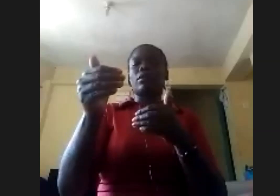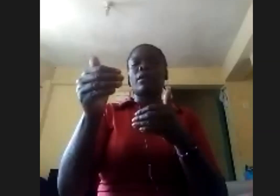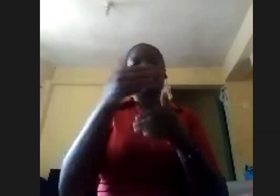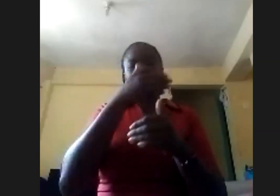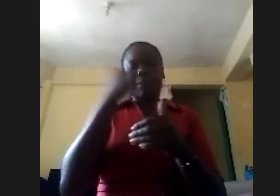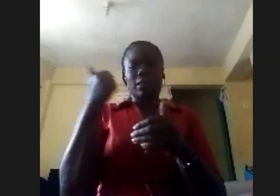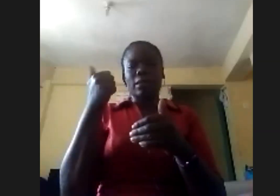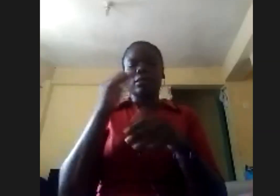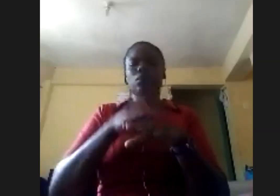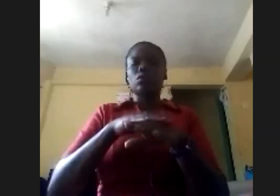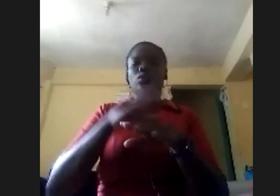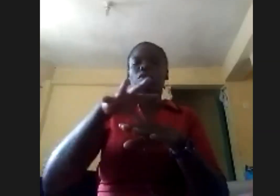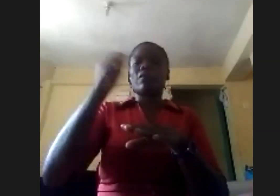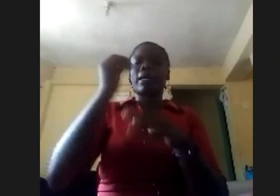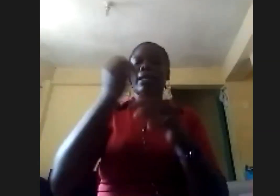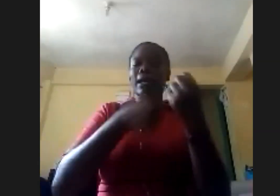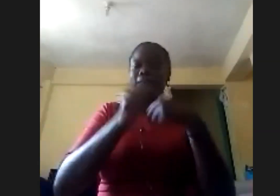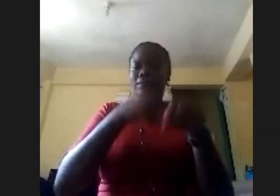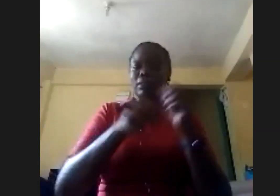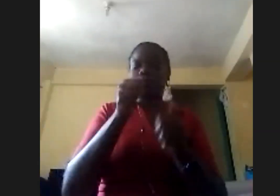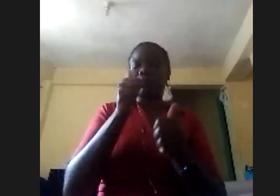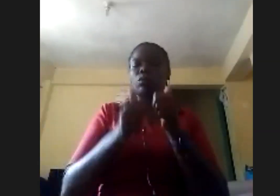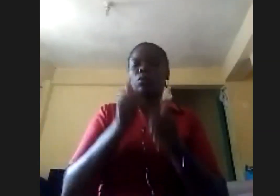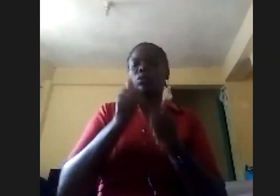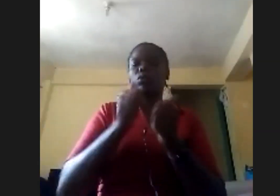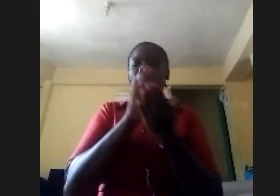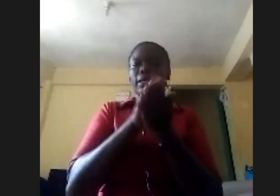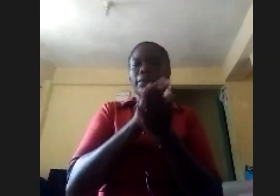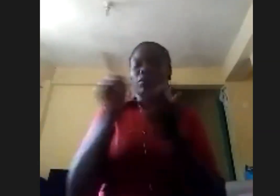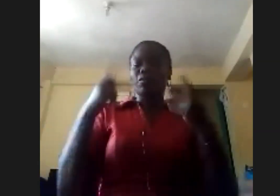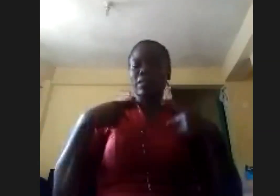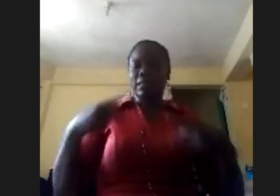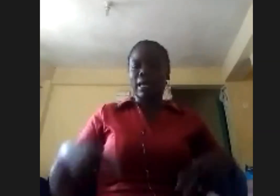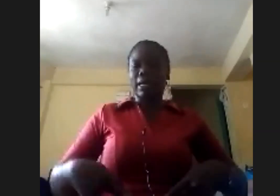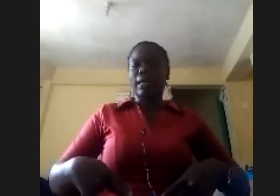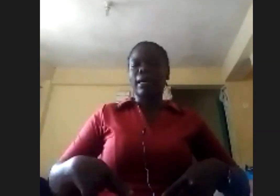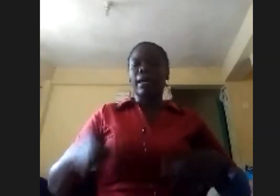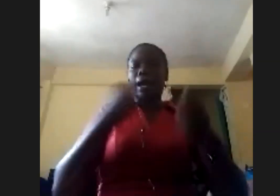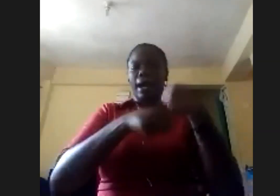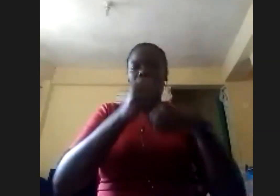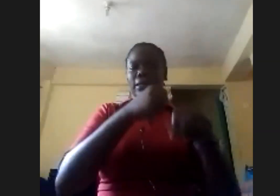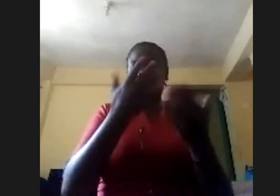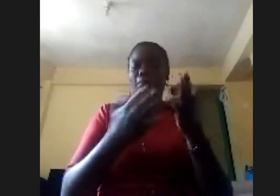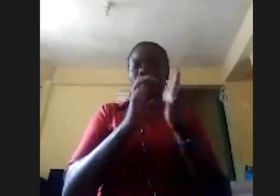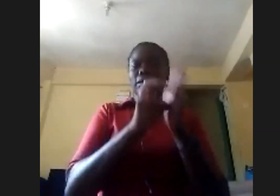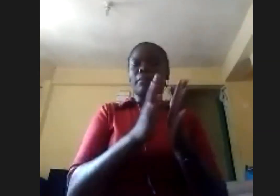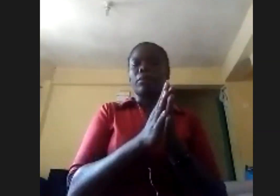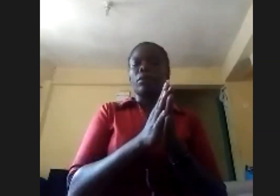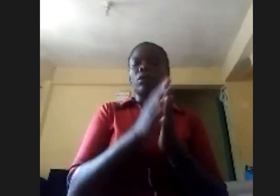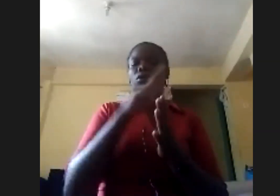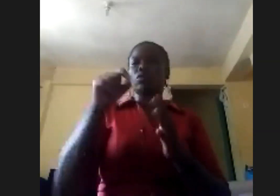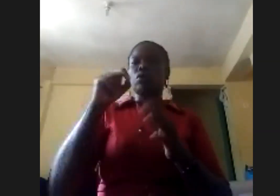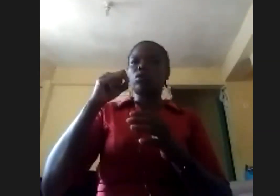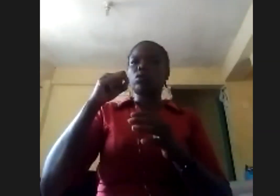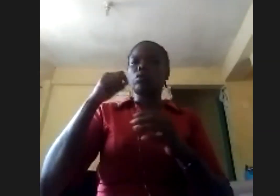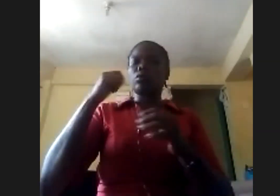find activities that will keep you physically active. Like it's good to go for hikes, it's good to go for